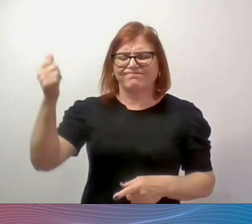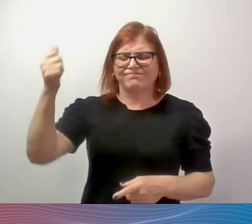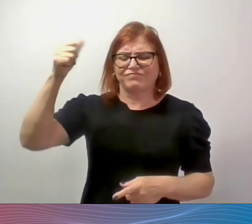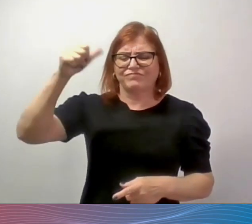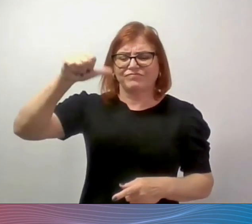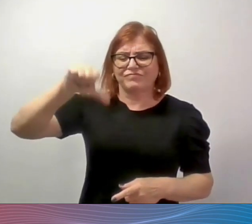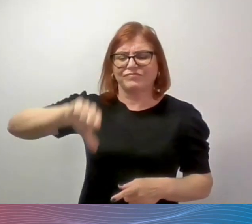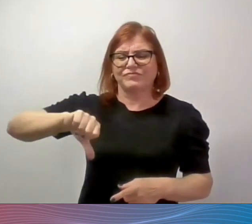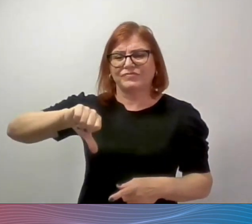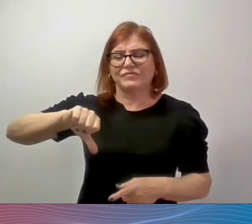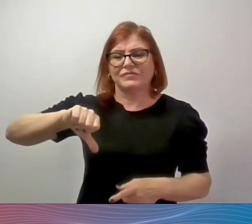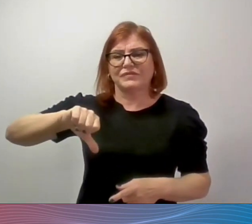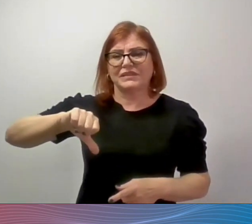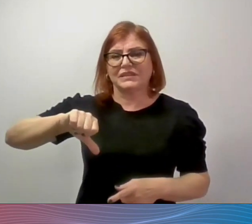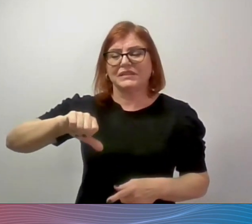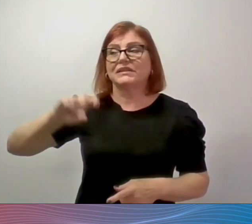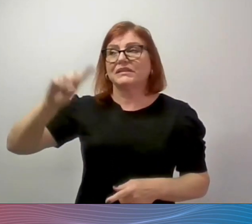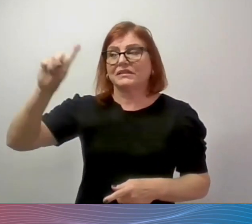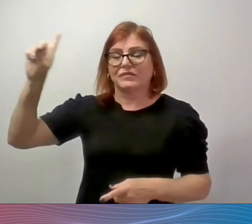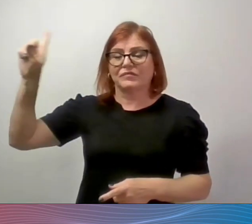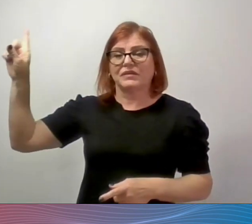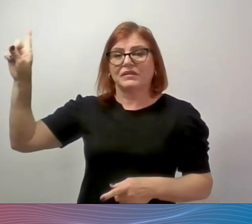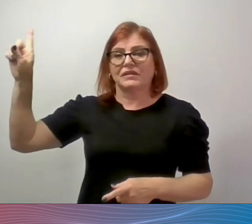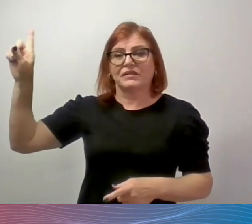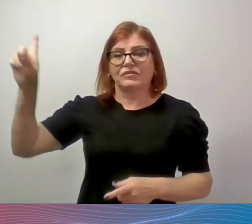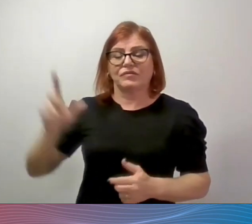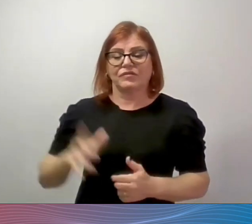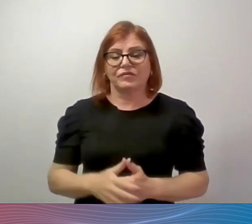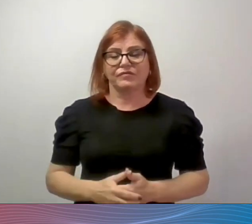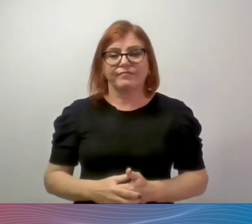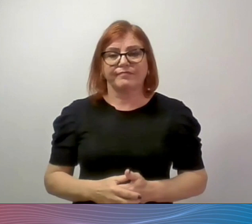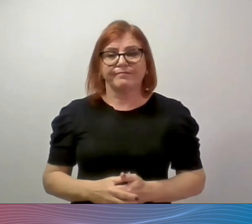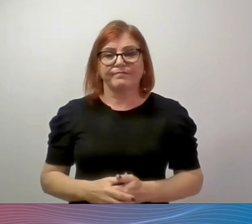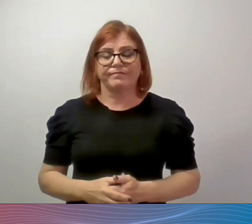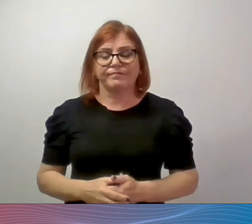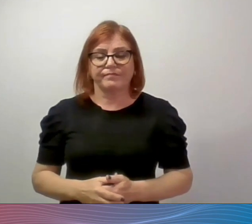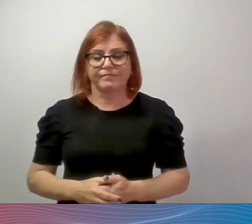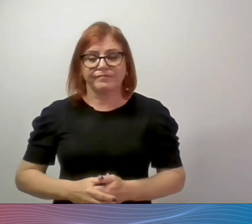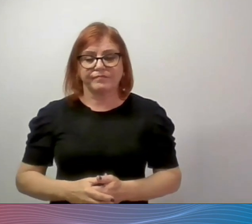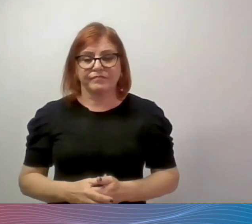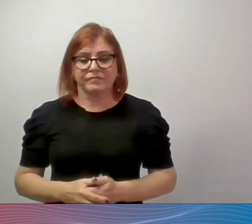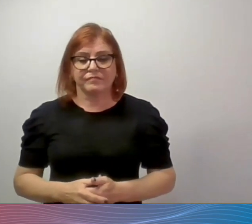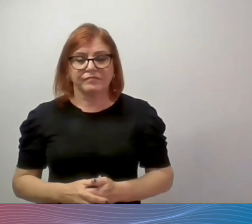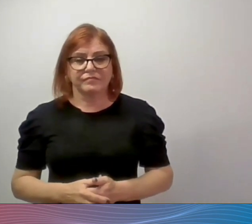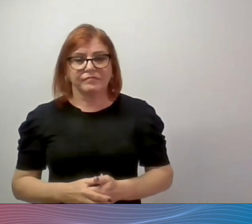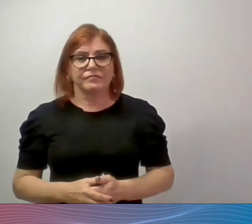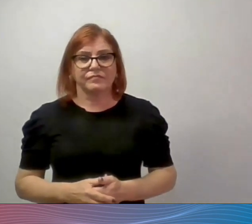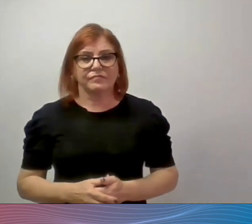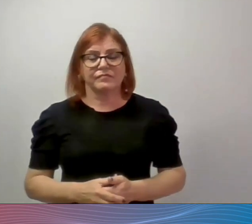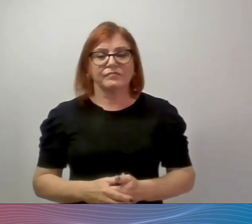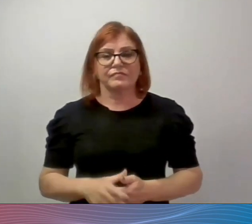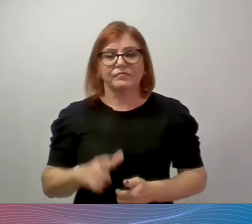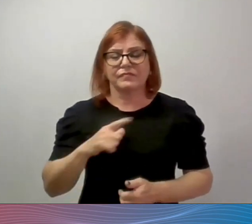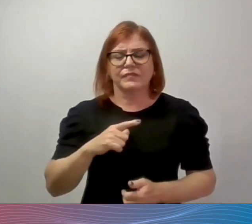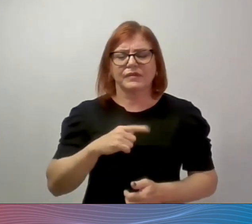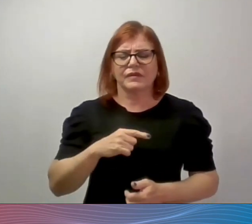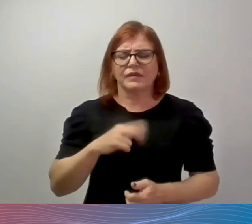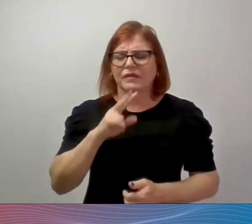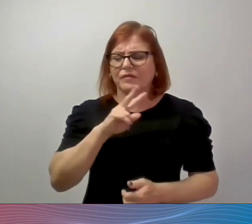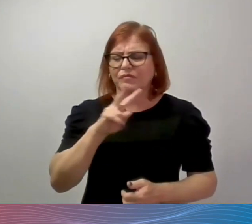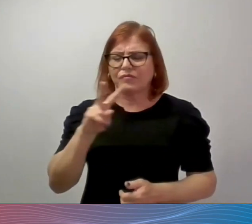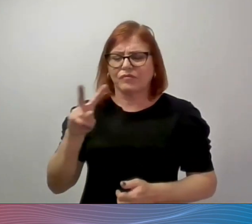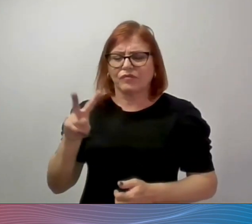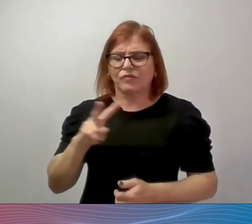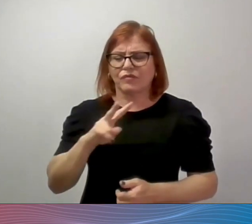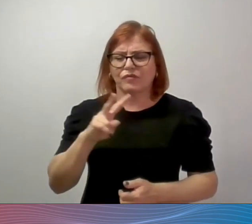to be useless to God than immorality. Nós temos presenciado alguns irmãos que eram muito úteis